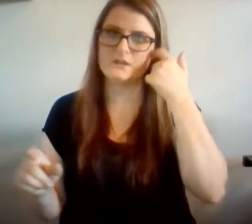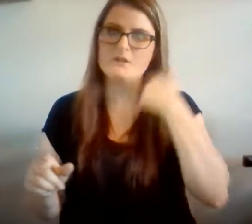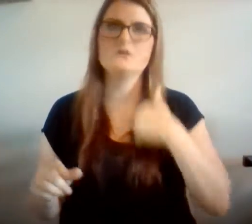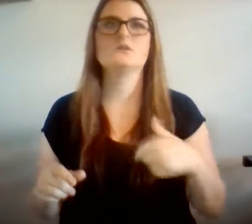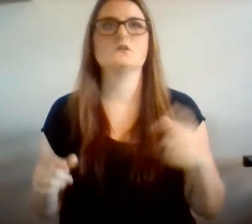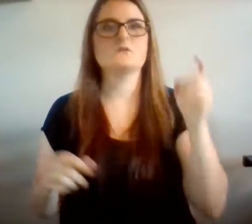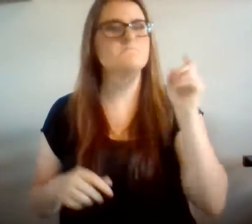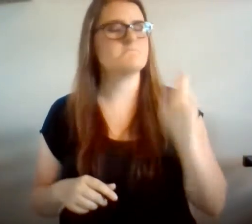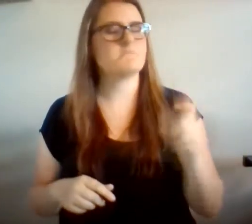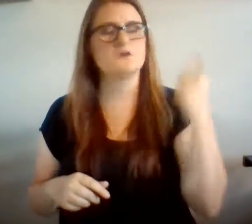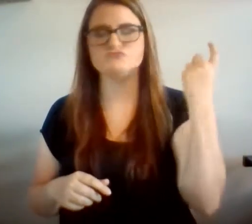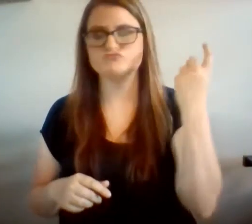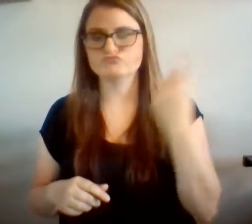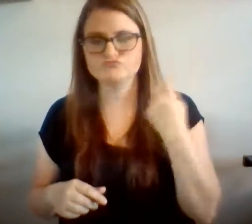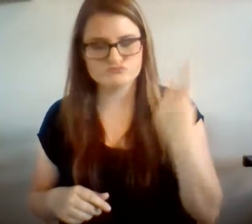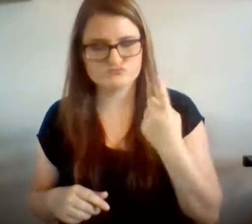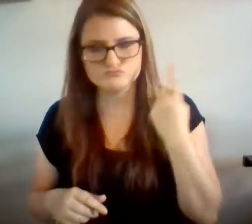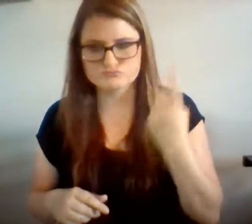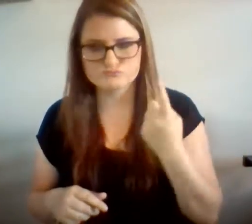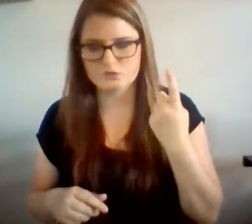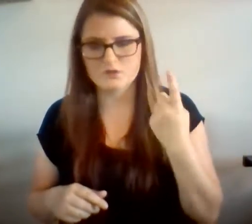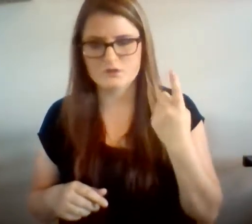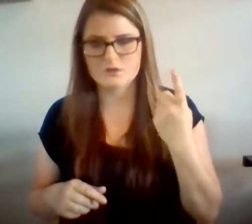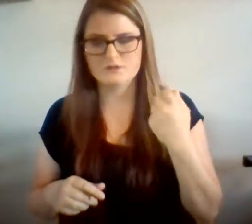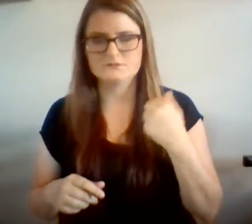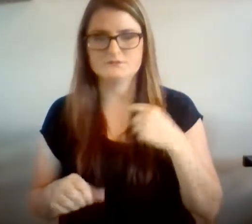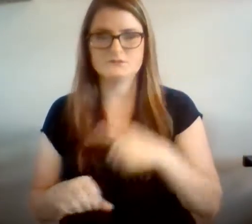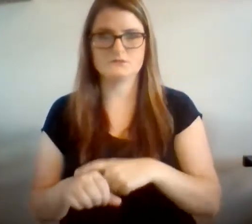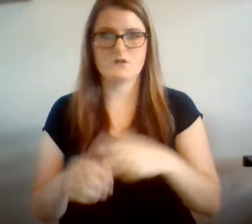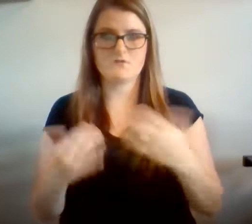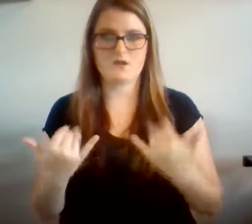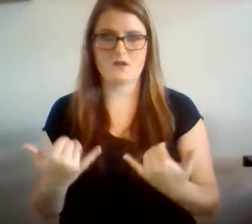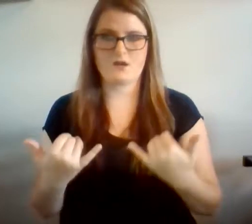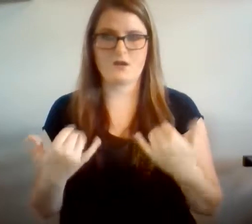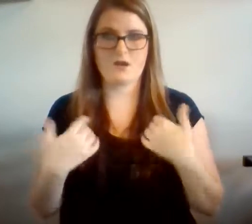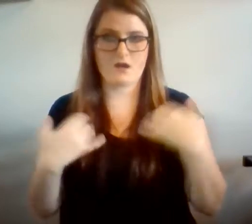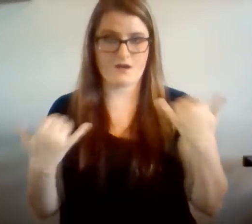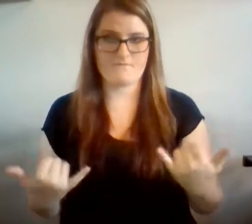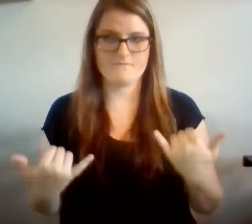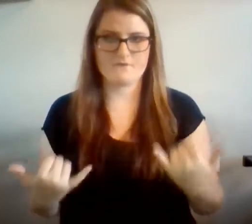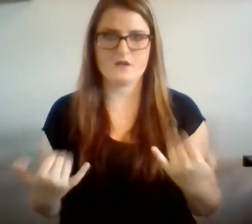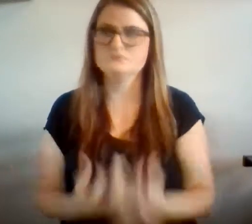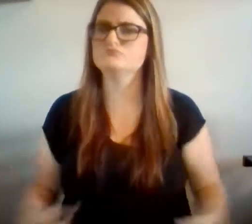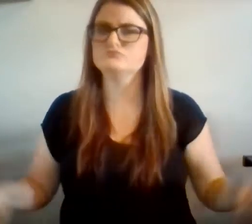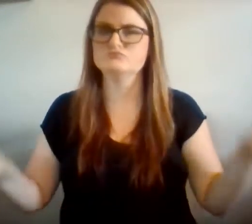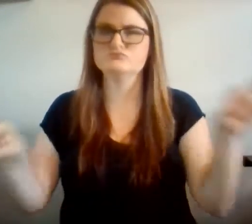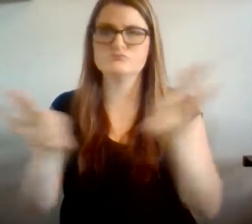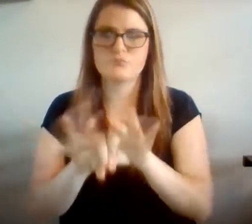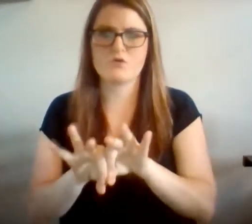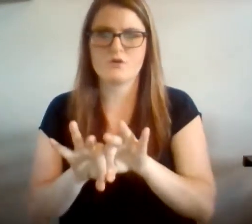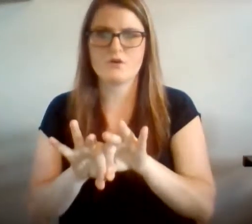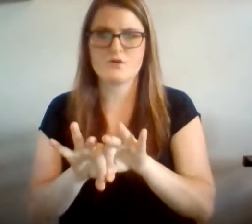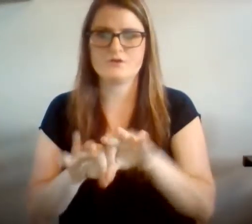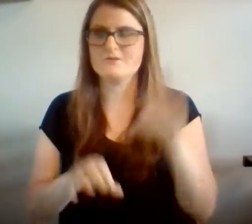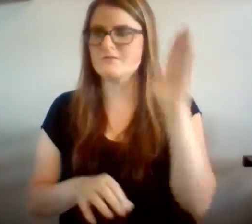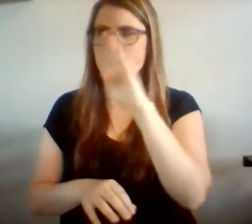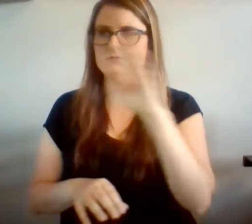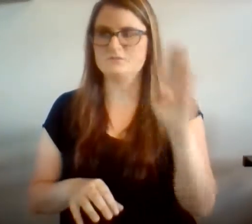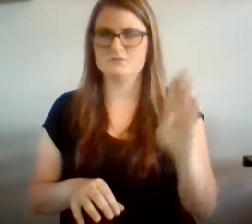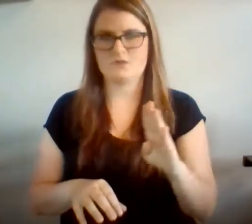have to use the time that you have very, very carefully. Even beyond just other things coming up, we don't know for sure that our life will be